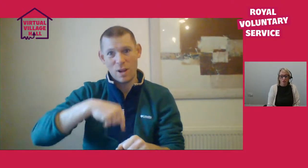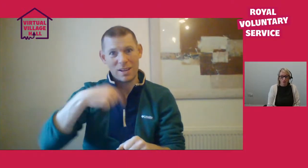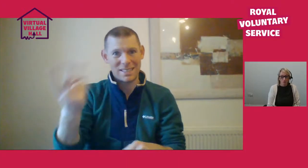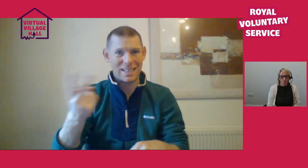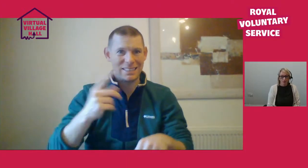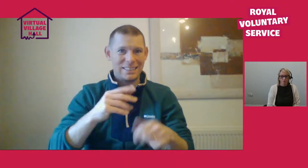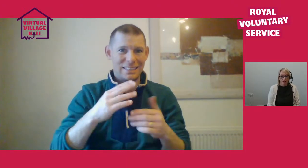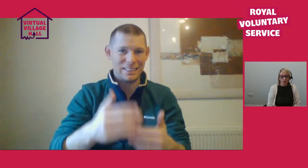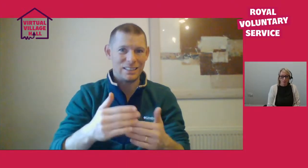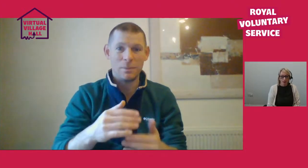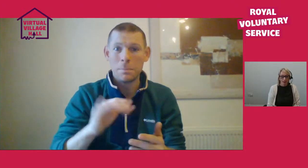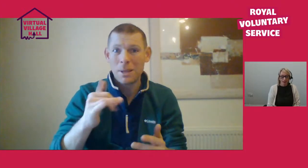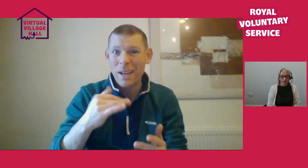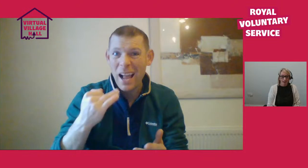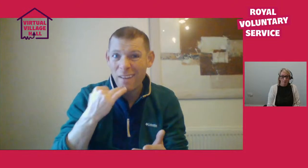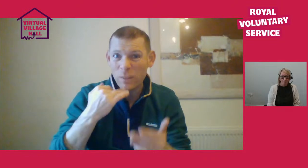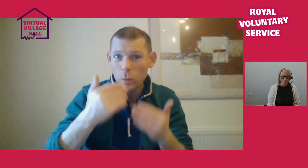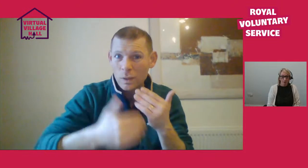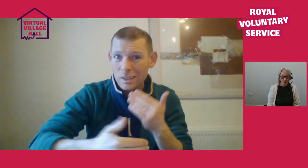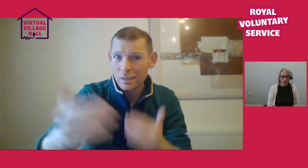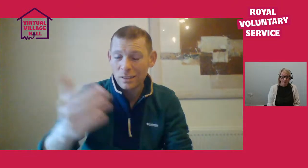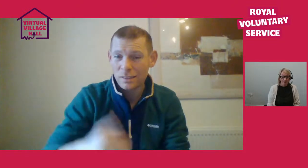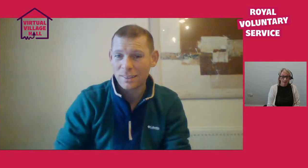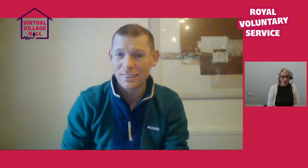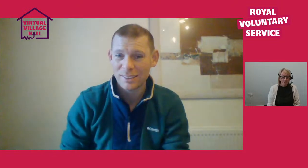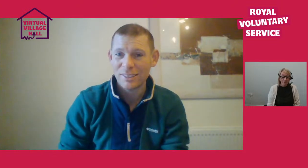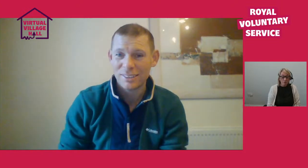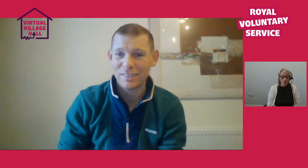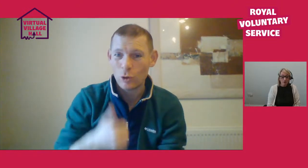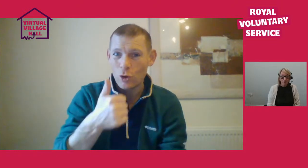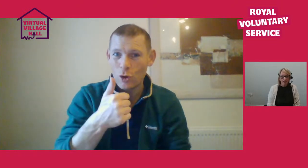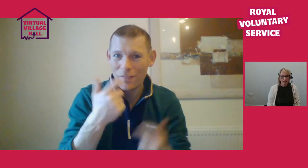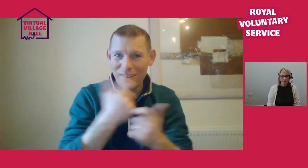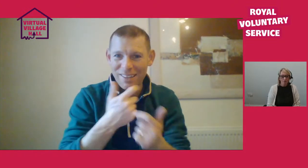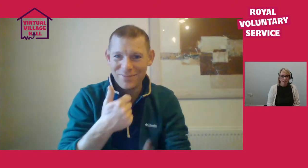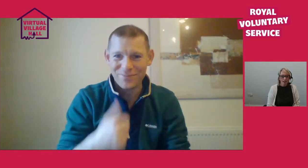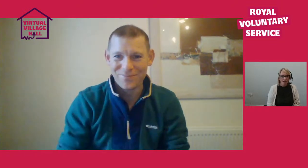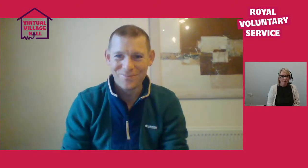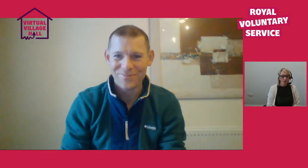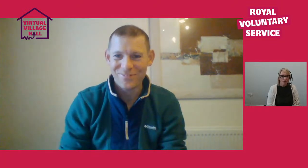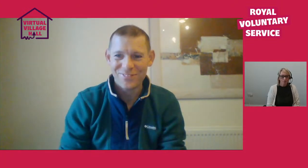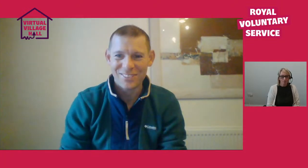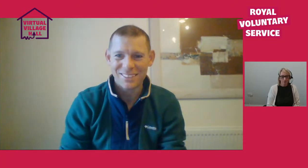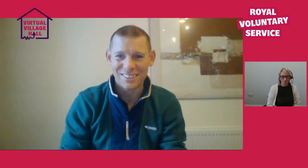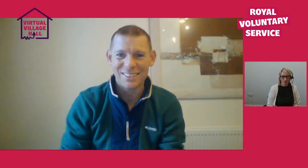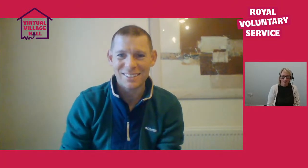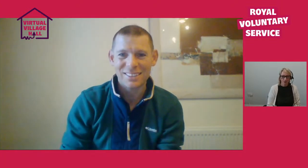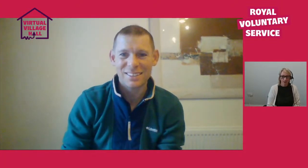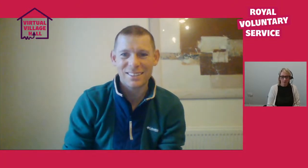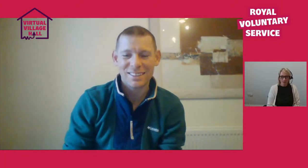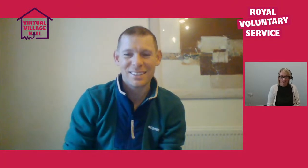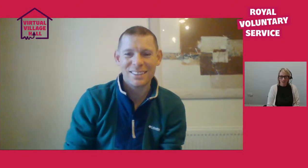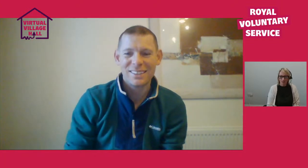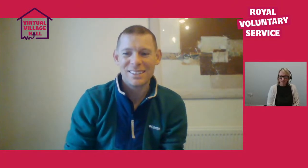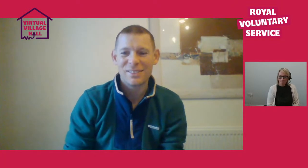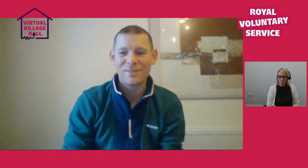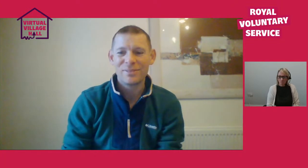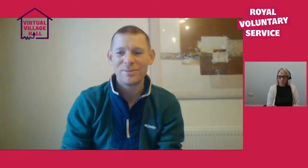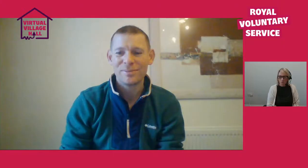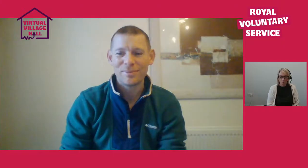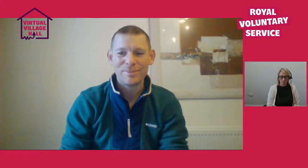And we can do another bit of finger spelling in the next session. Actually, we might do that every time. It's good fun. We might do that every